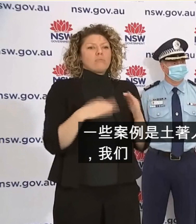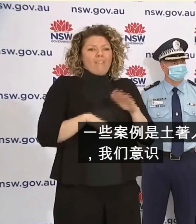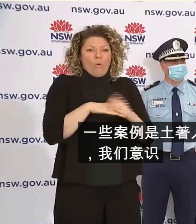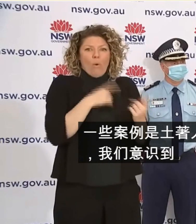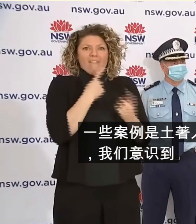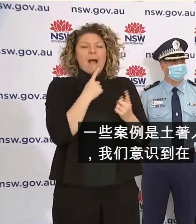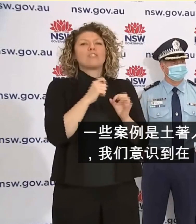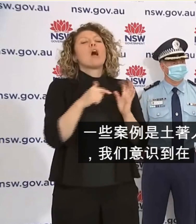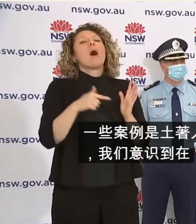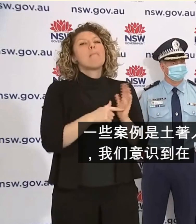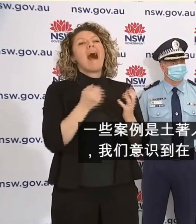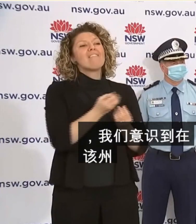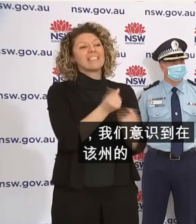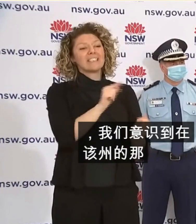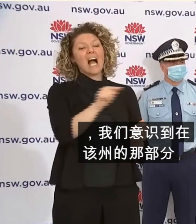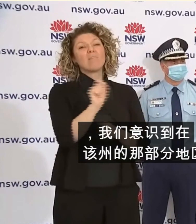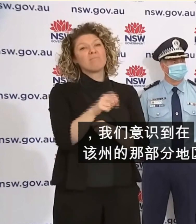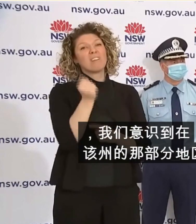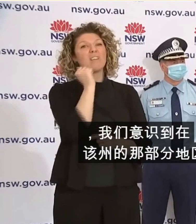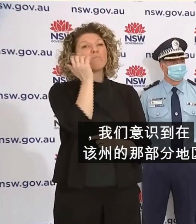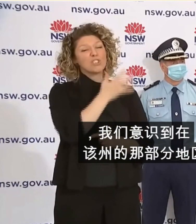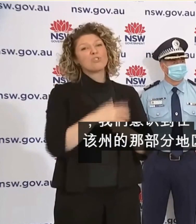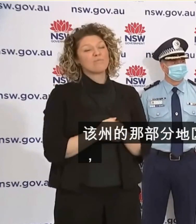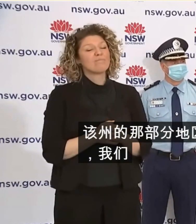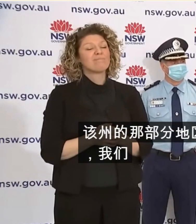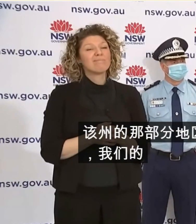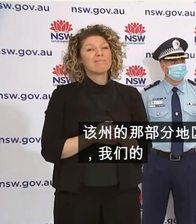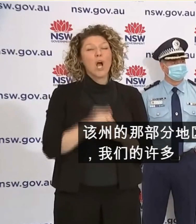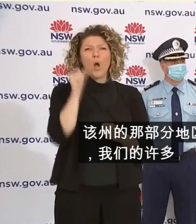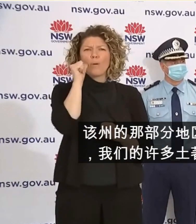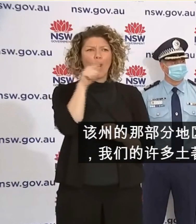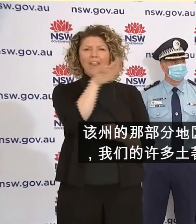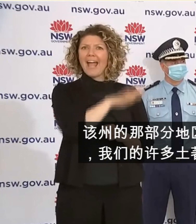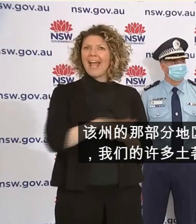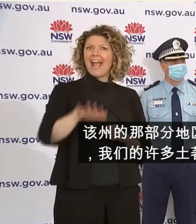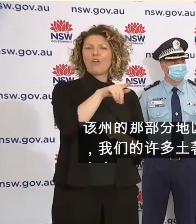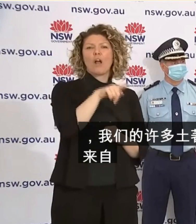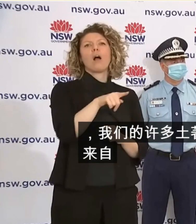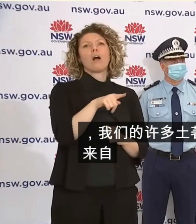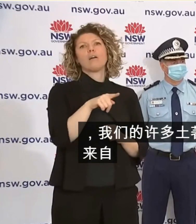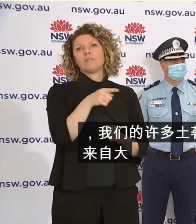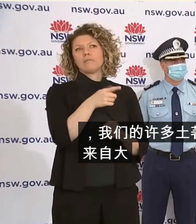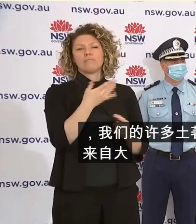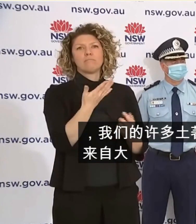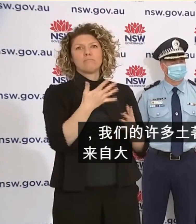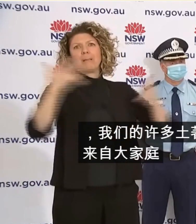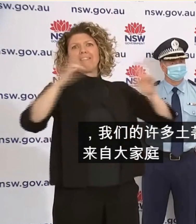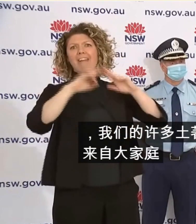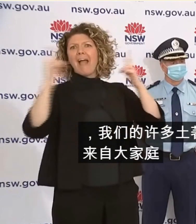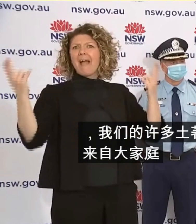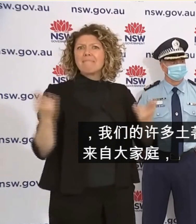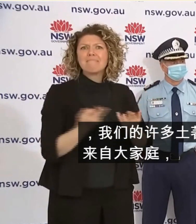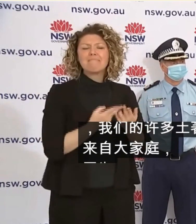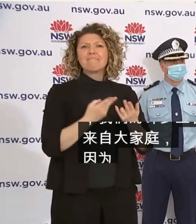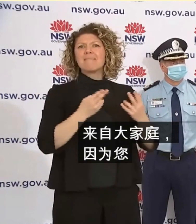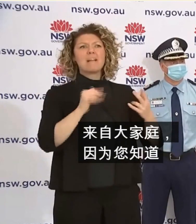and we're conscious that in that part of the state, many of our Aboriginal communities often come from large families,